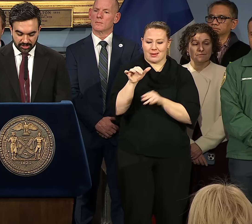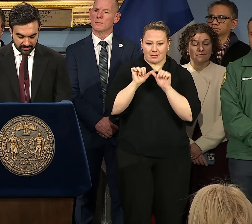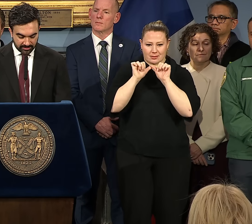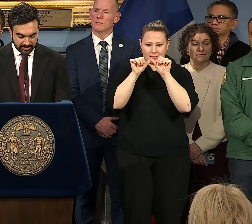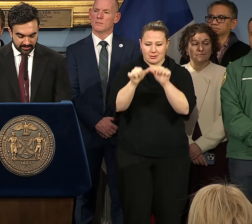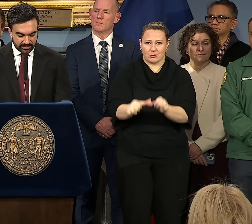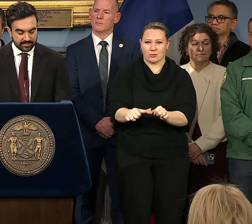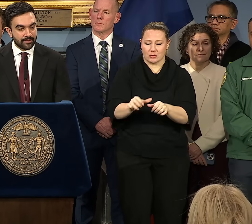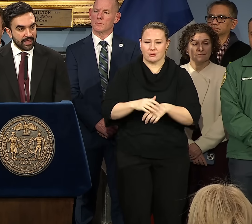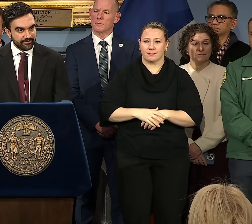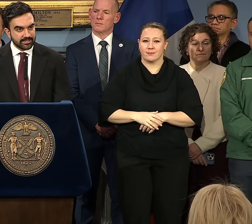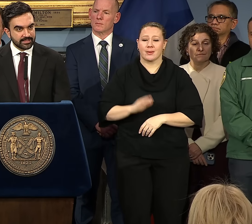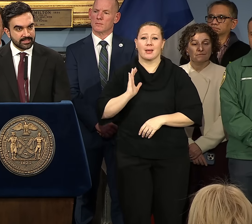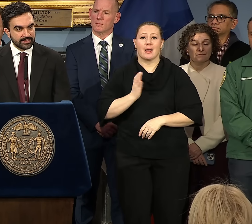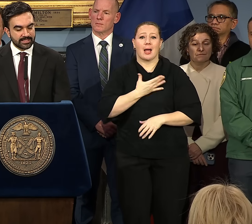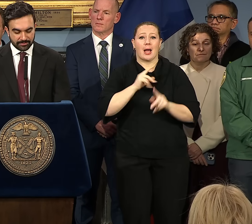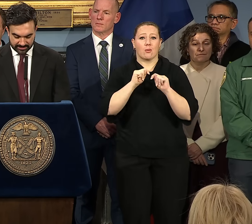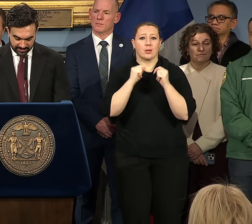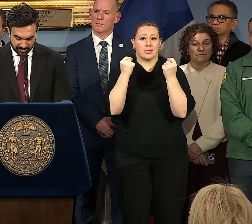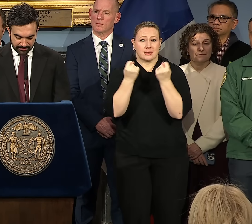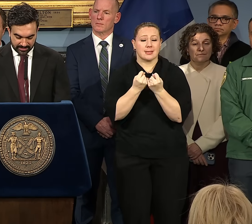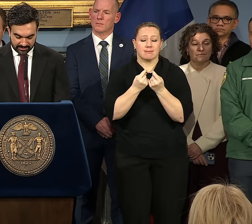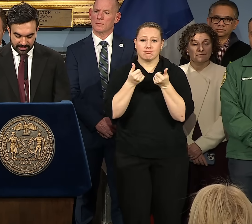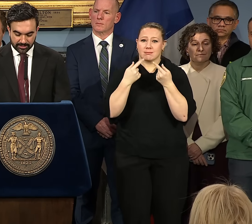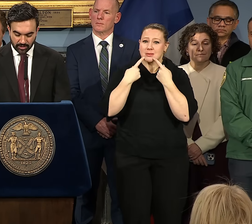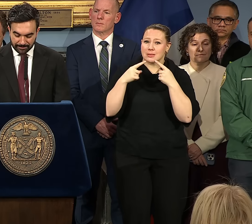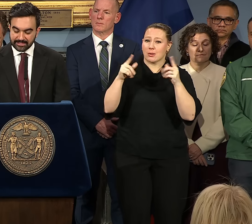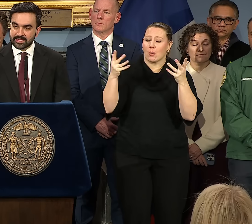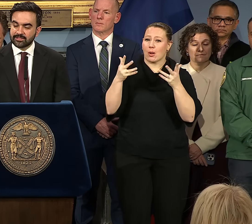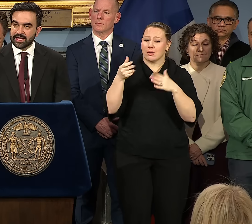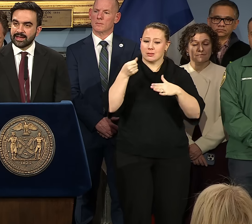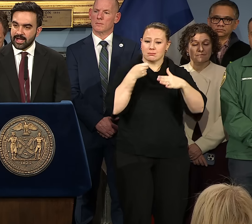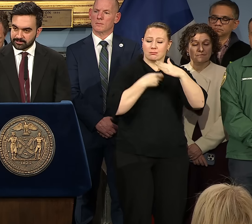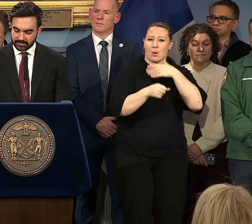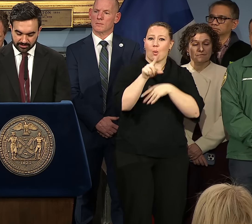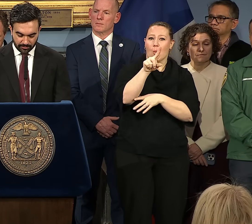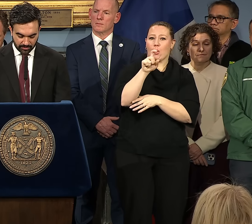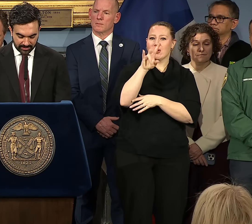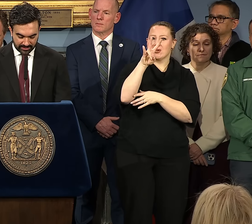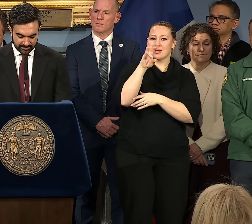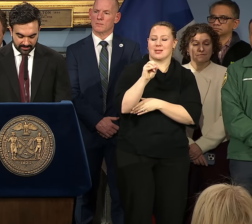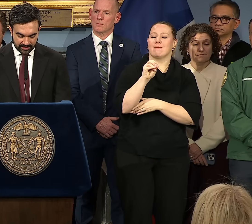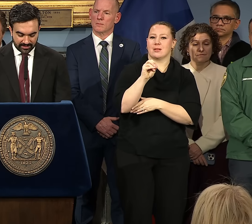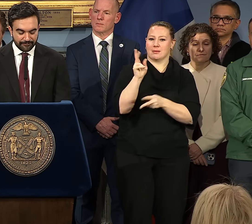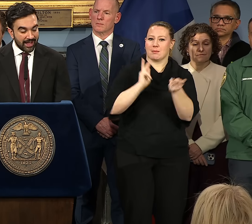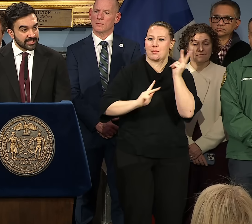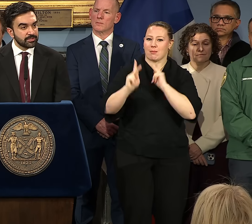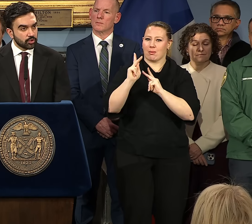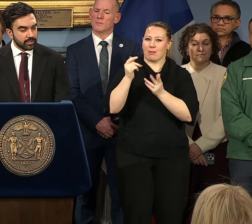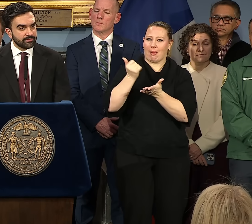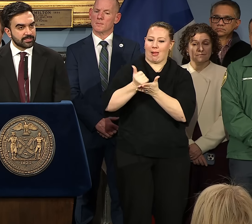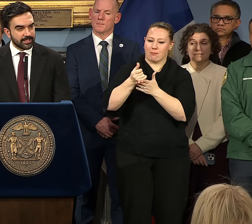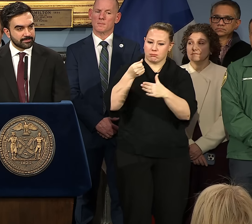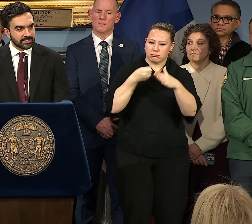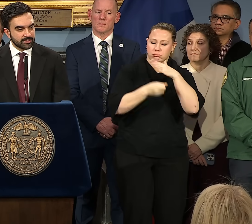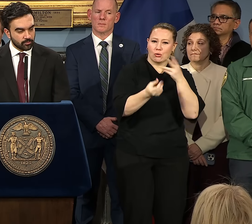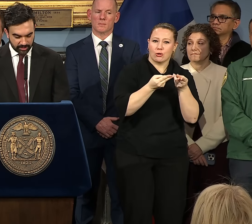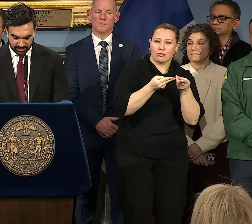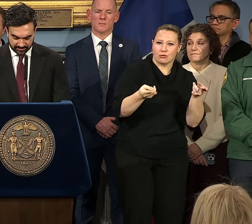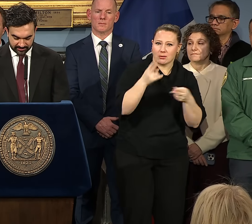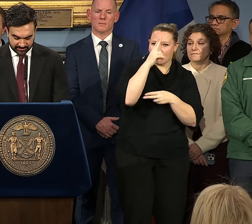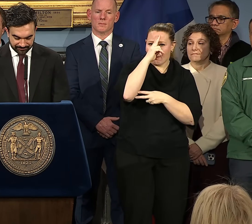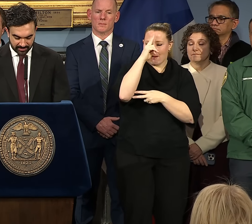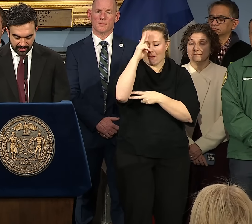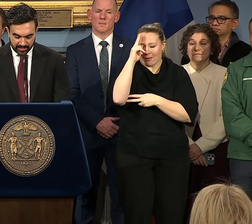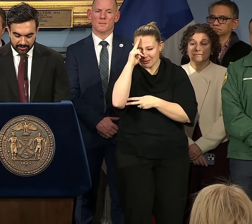in shelters, safe havens, stabilization beds, drop-in centers, and hospitals over the weekend. The vast majority of these placements were